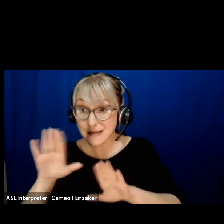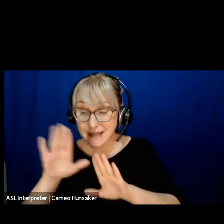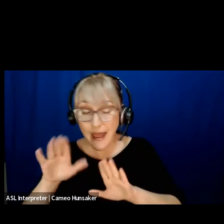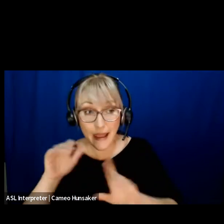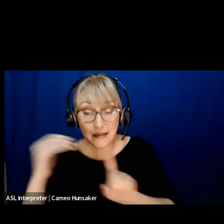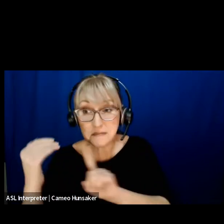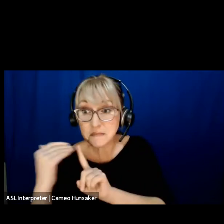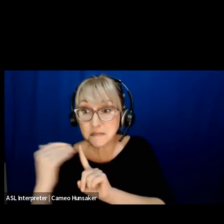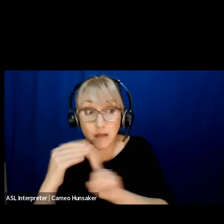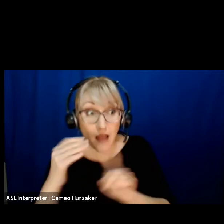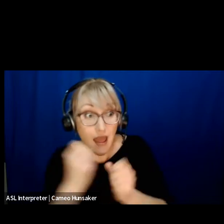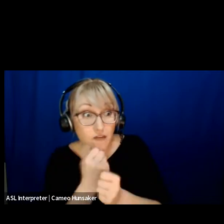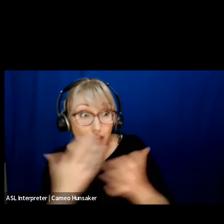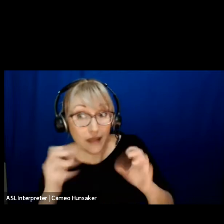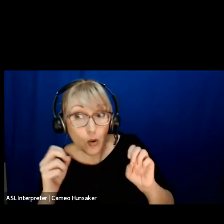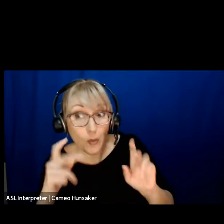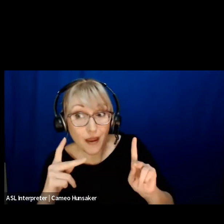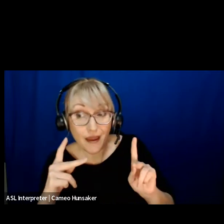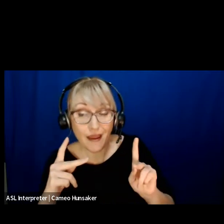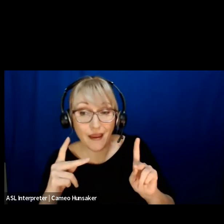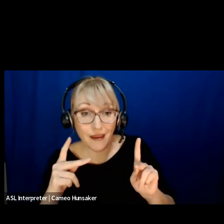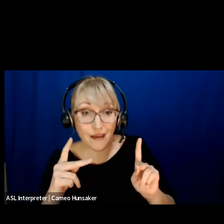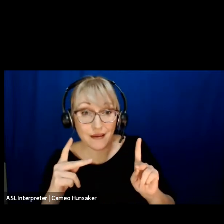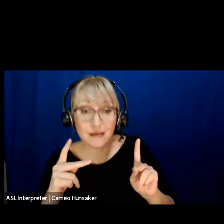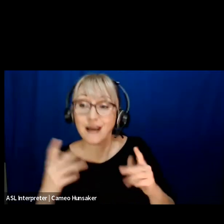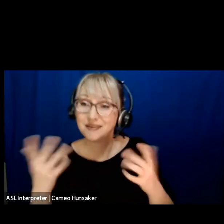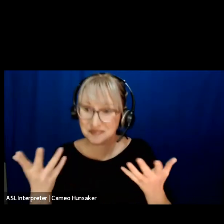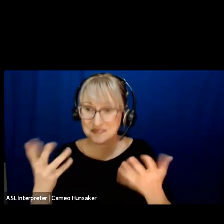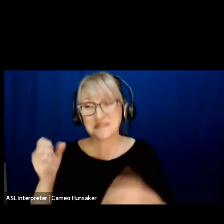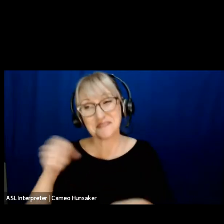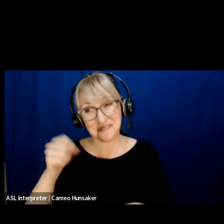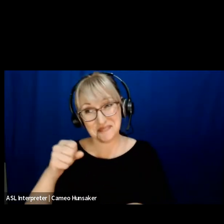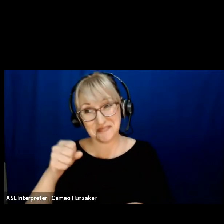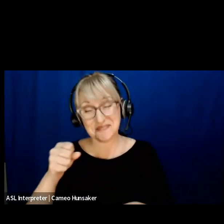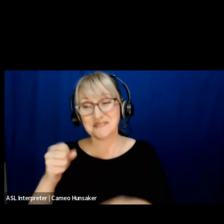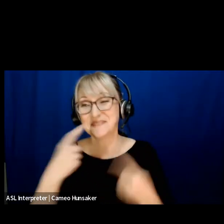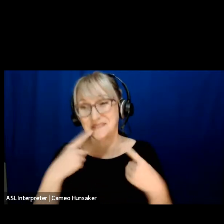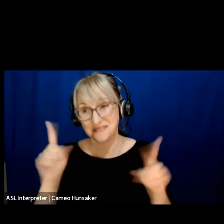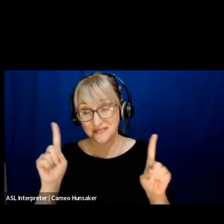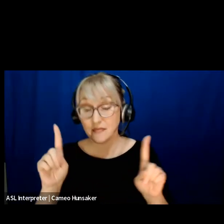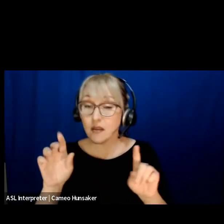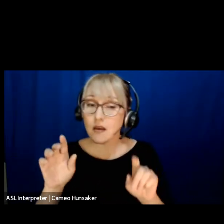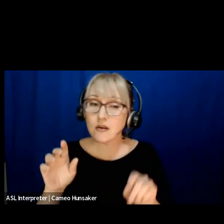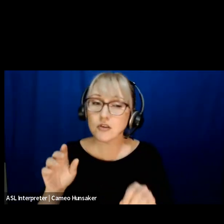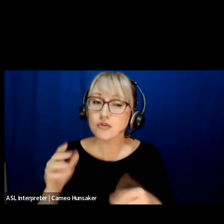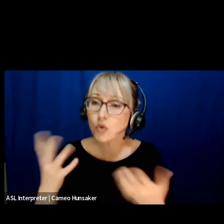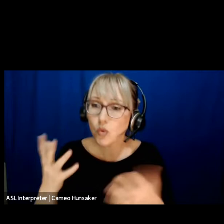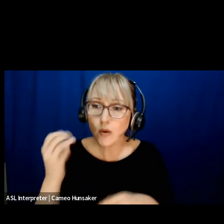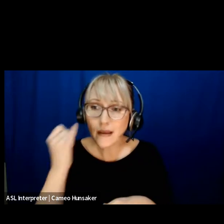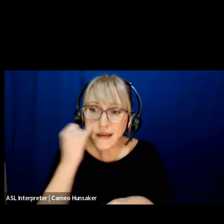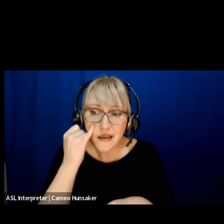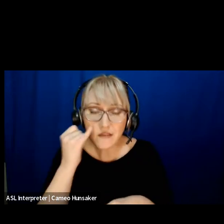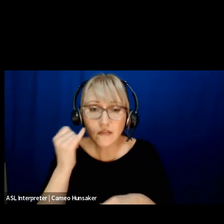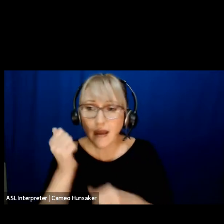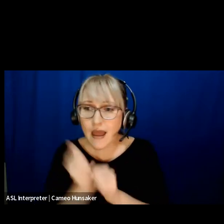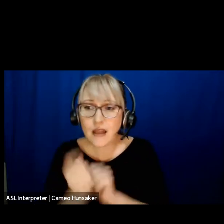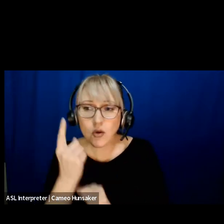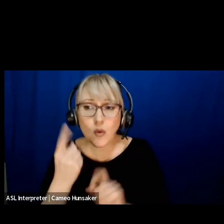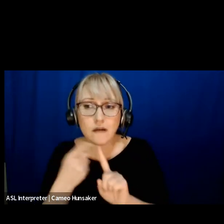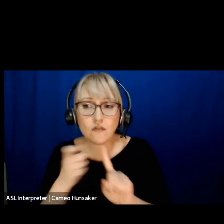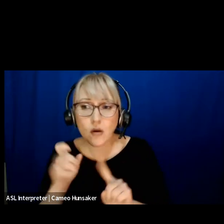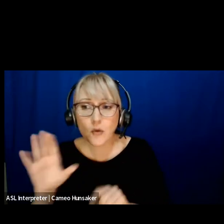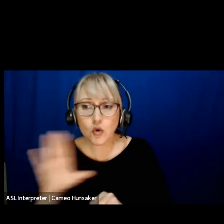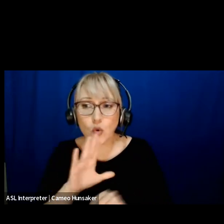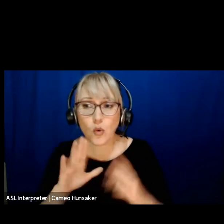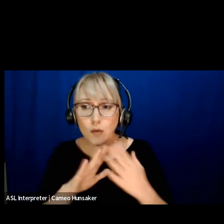okay? And sure enough, it was. But if any of you in your communities, if you did